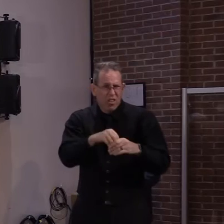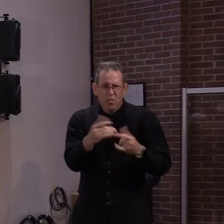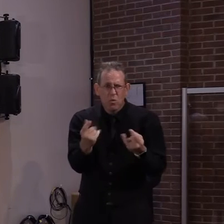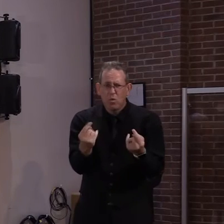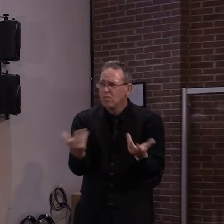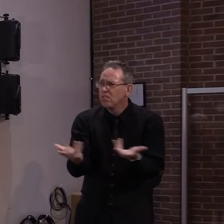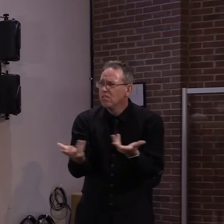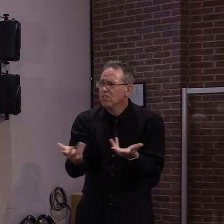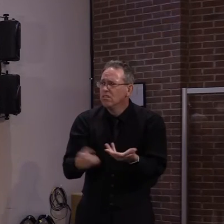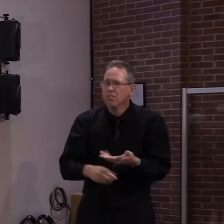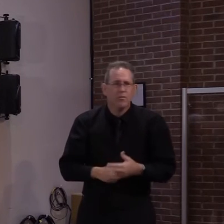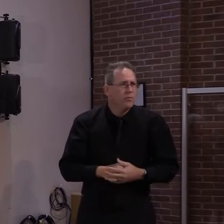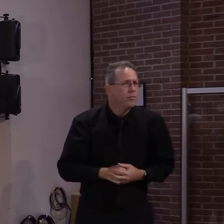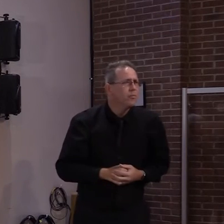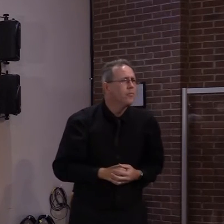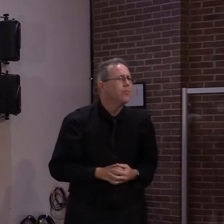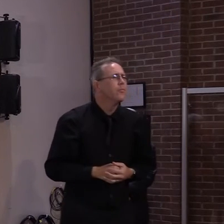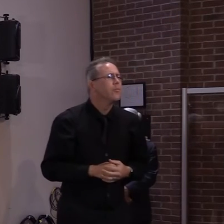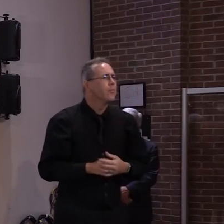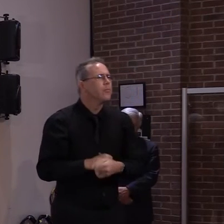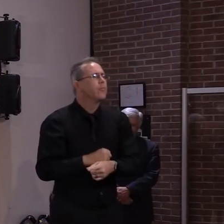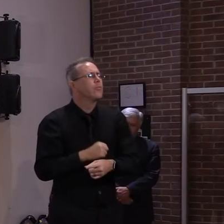Secretary Moore as well.